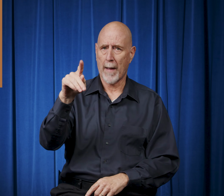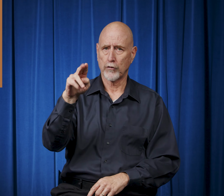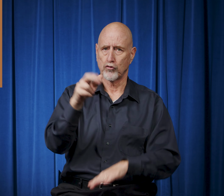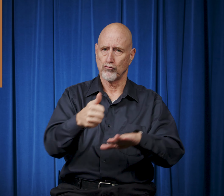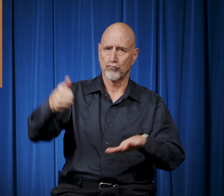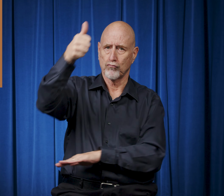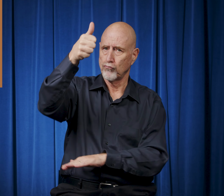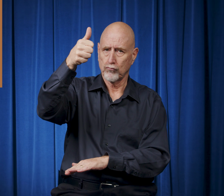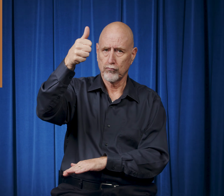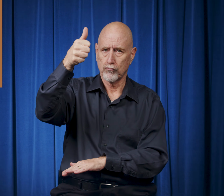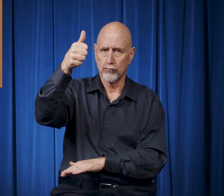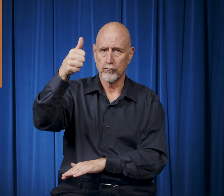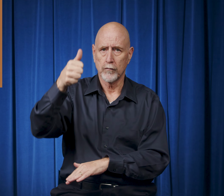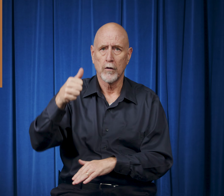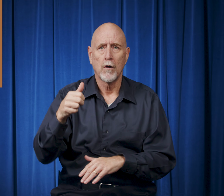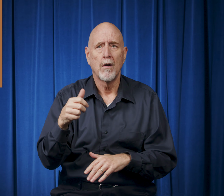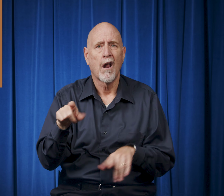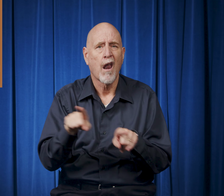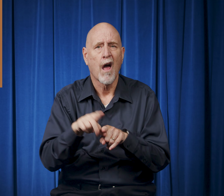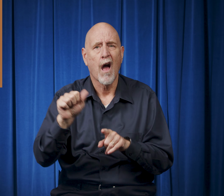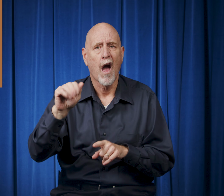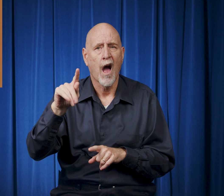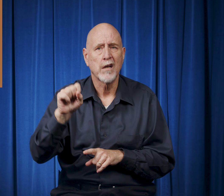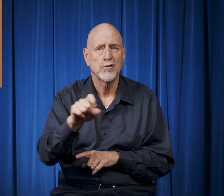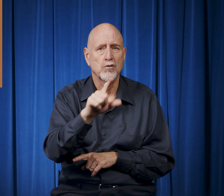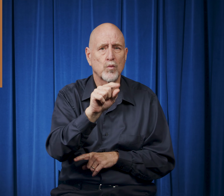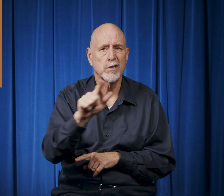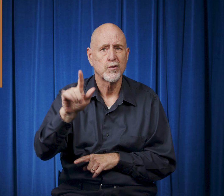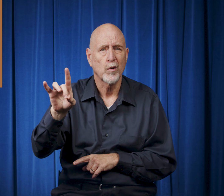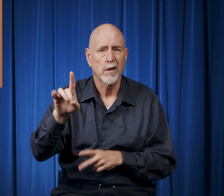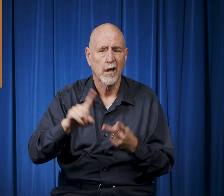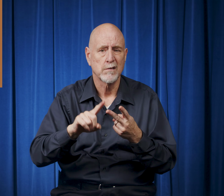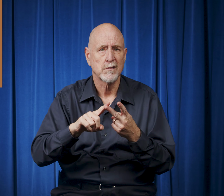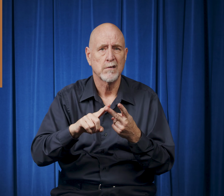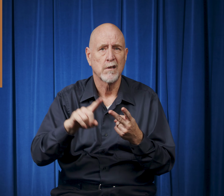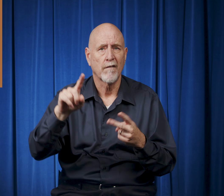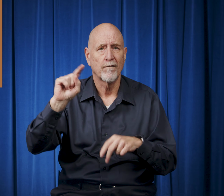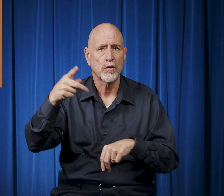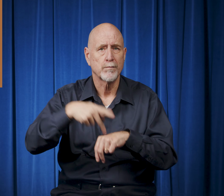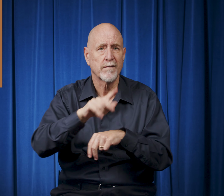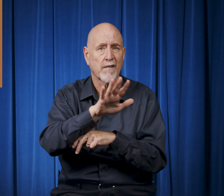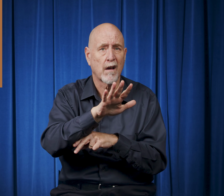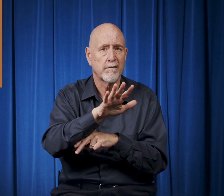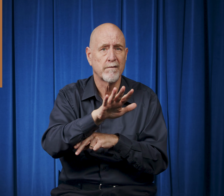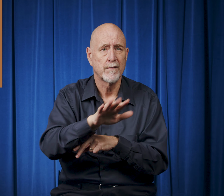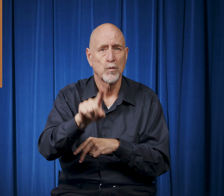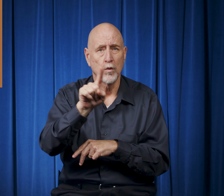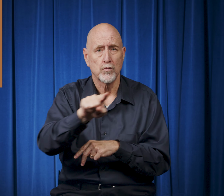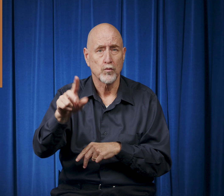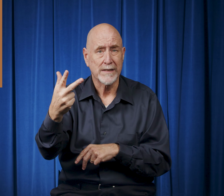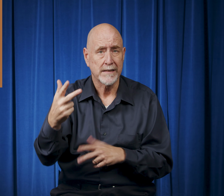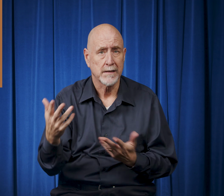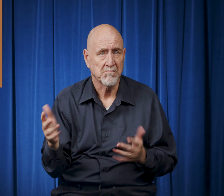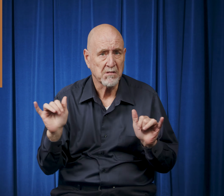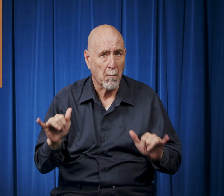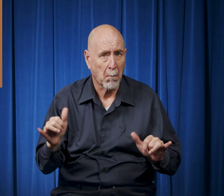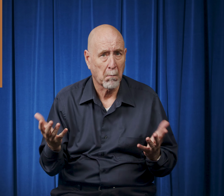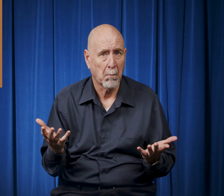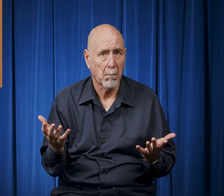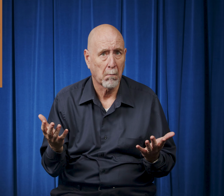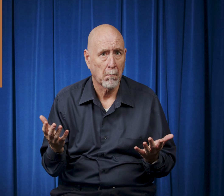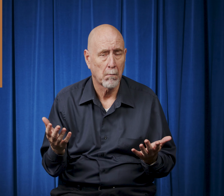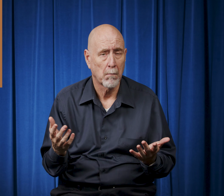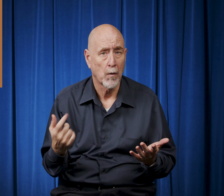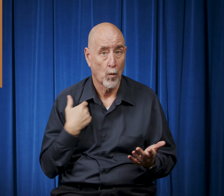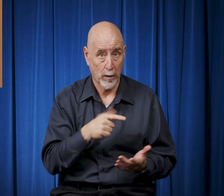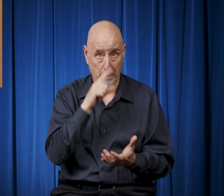congregation, just like the examples we see in Acts chapter 20, verse 28, and 1 Peter 5, 1 through 3. It is why we